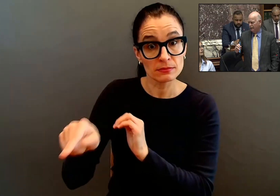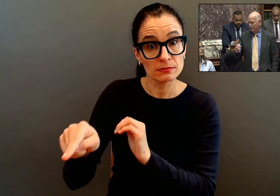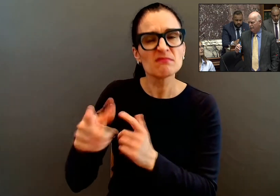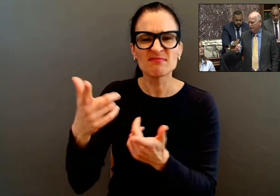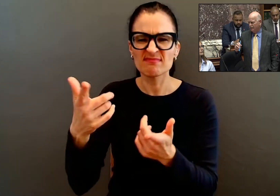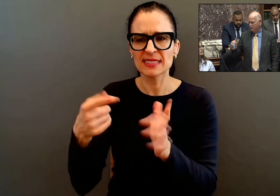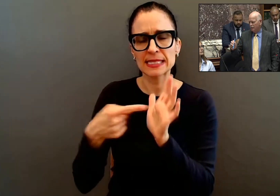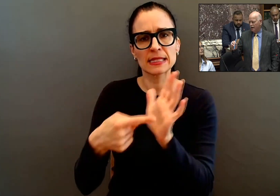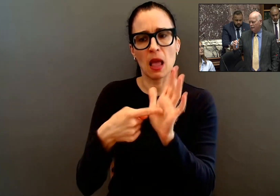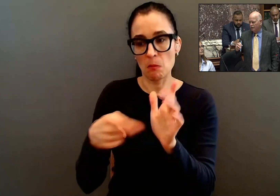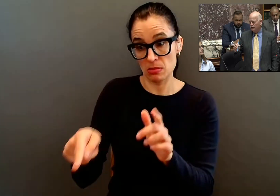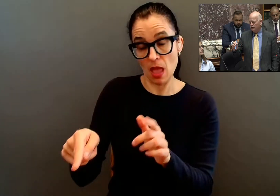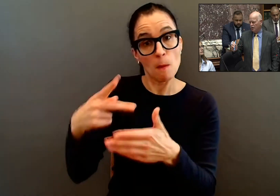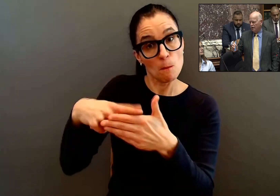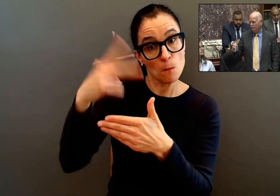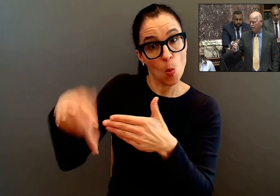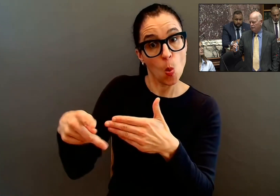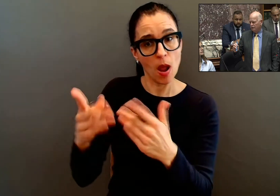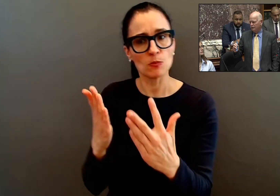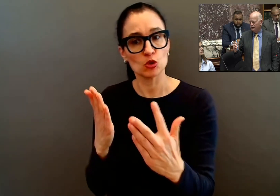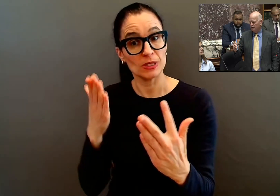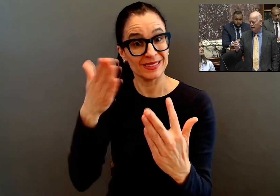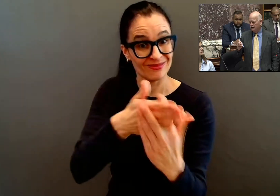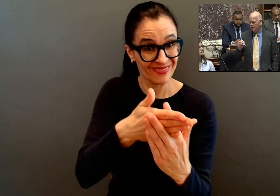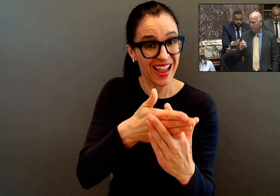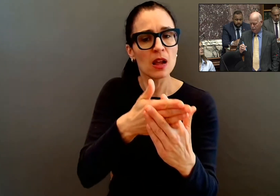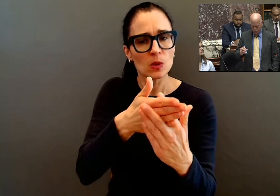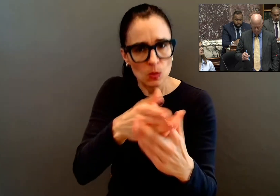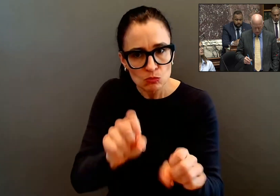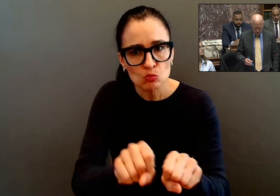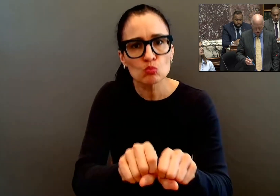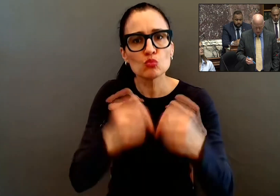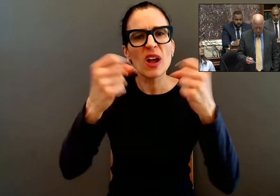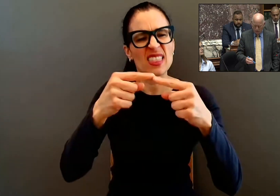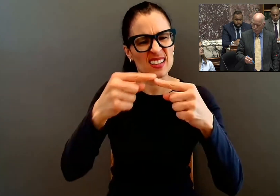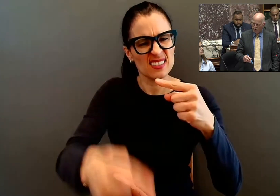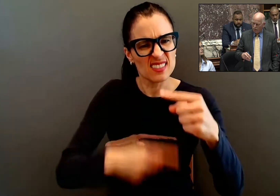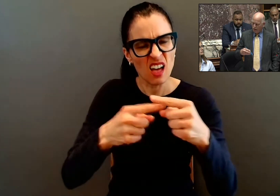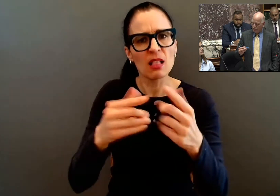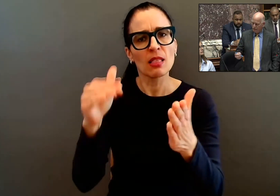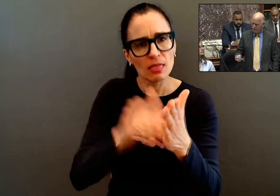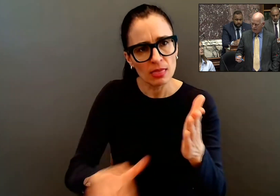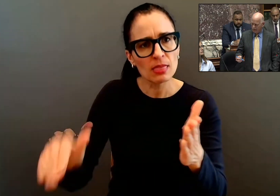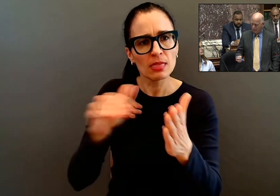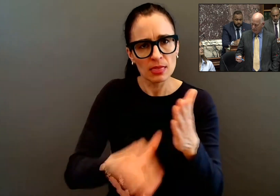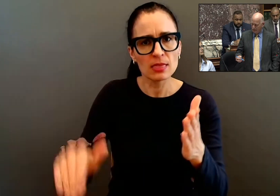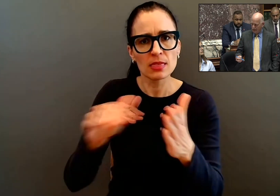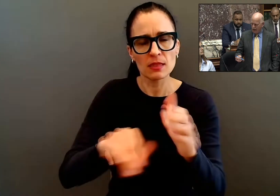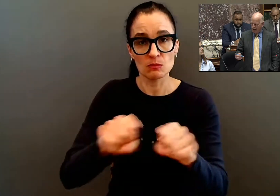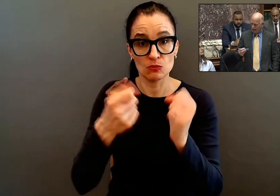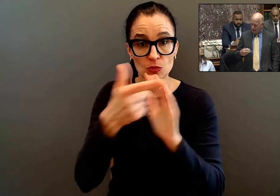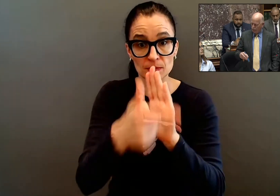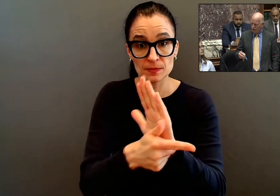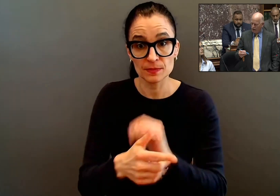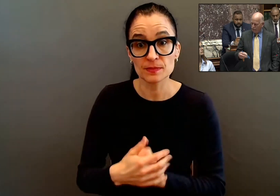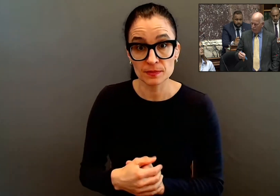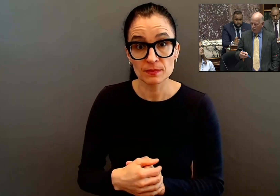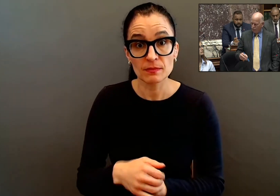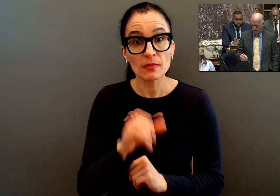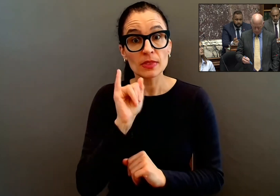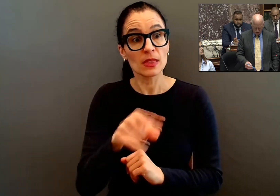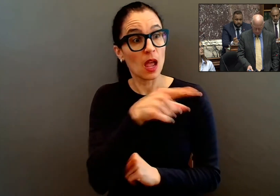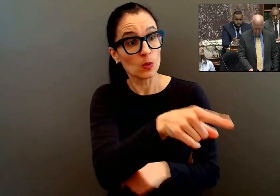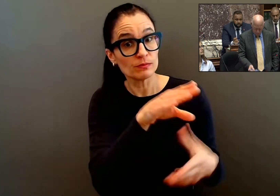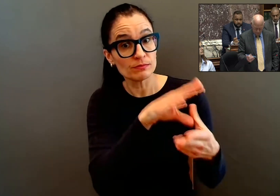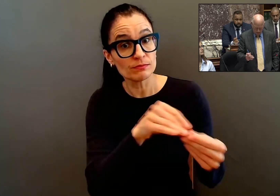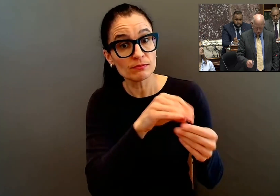offending. This crime that you talk about is largely perpetrated by people who are part of a system. And if we involve